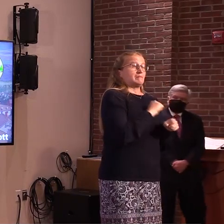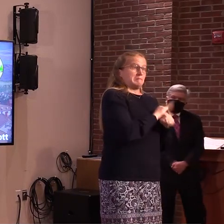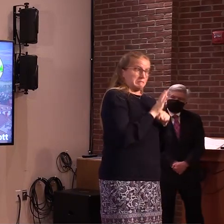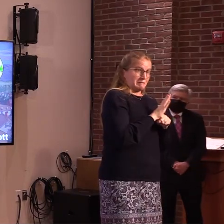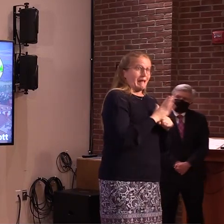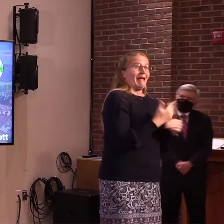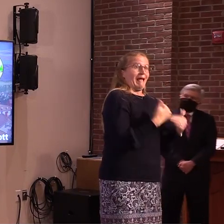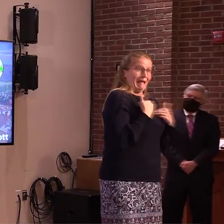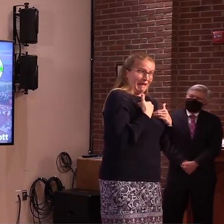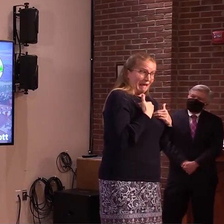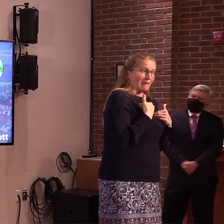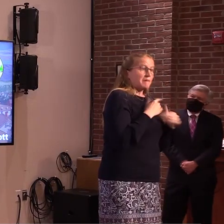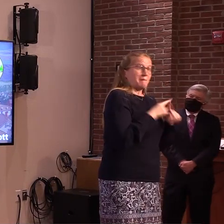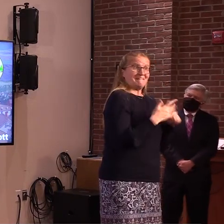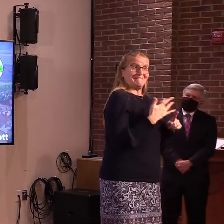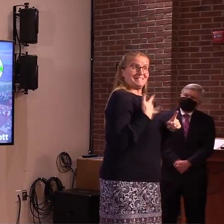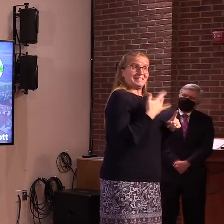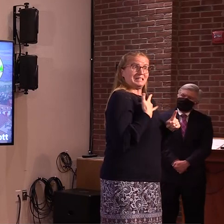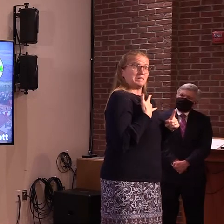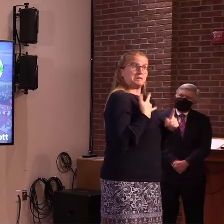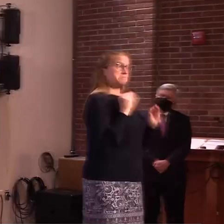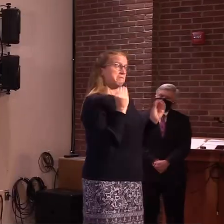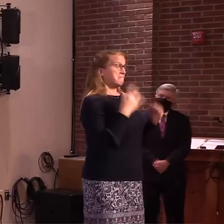rare, in quotes.